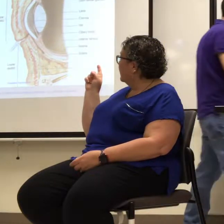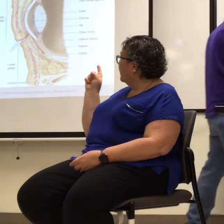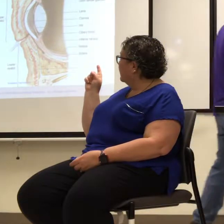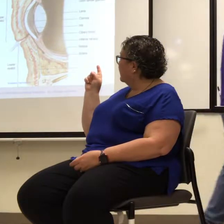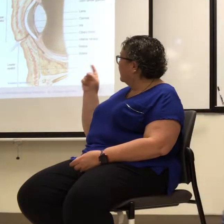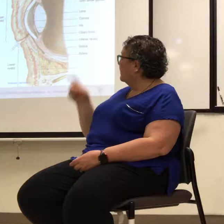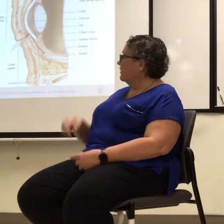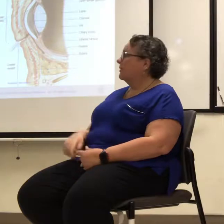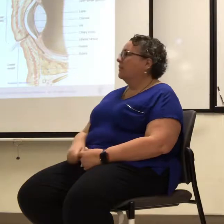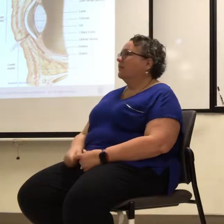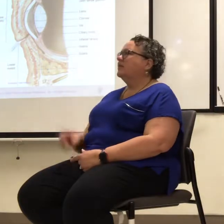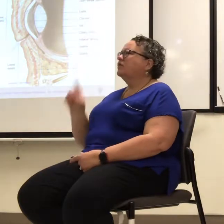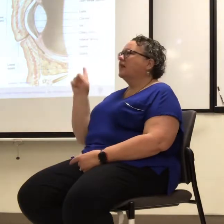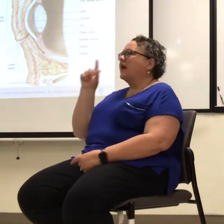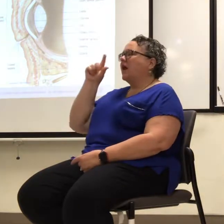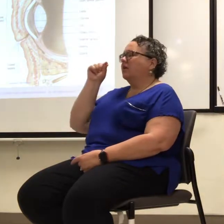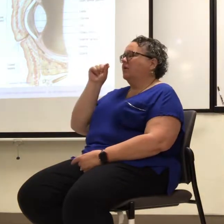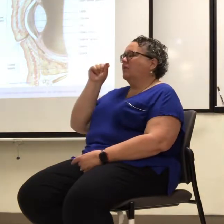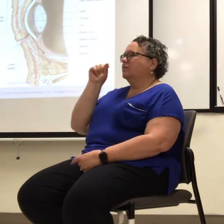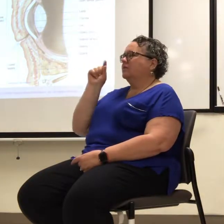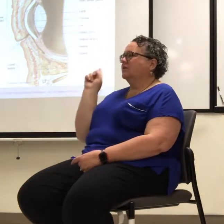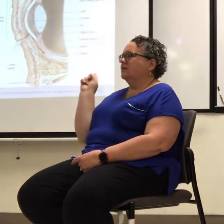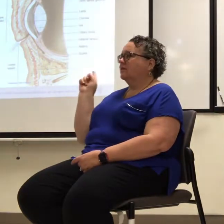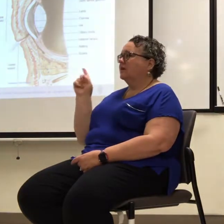there. Conjunctiva.